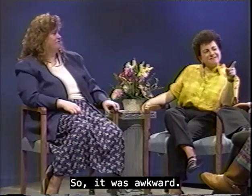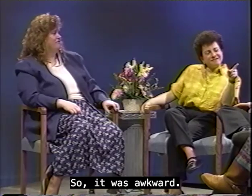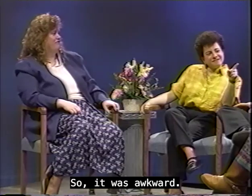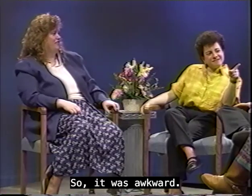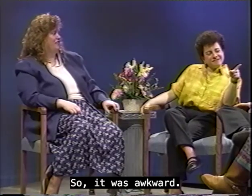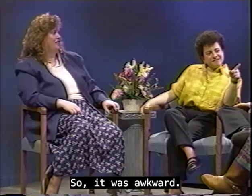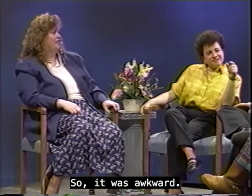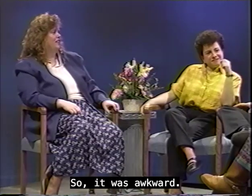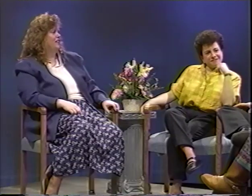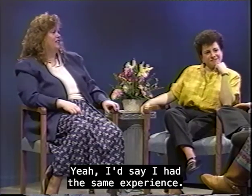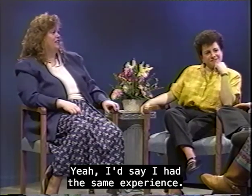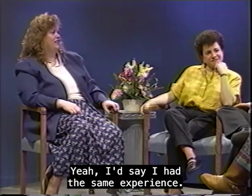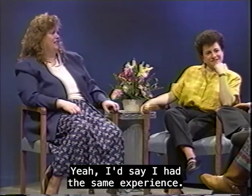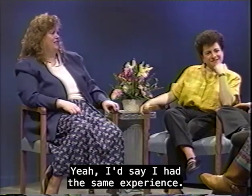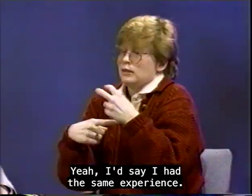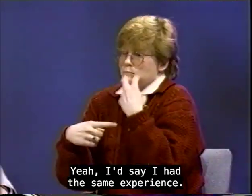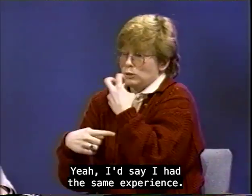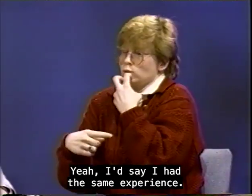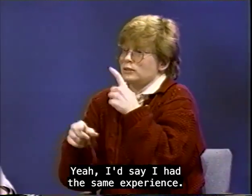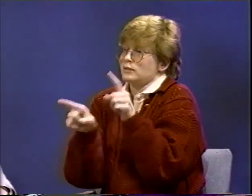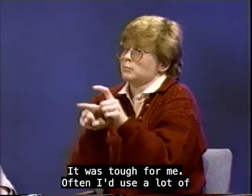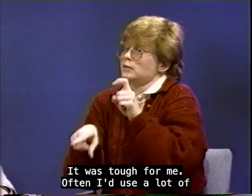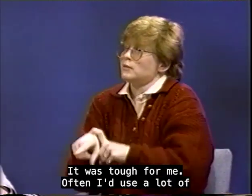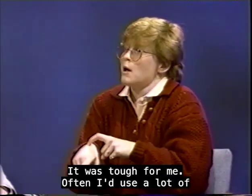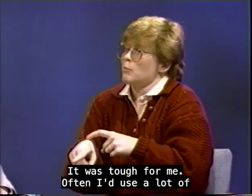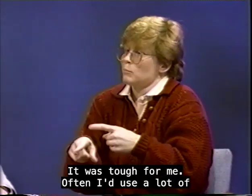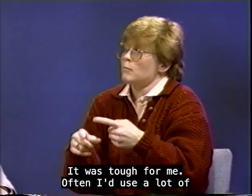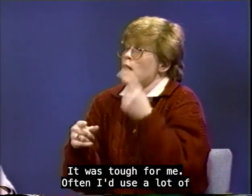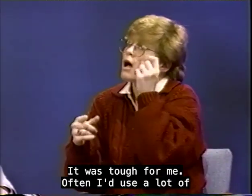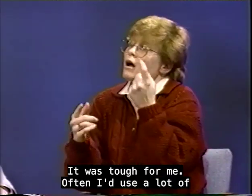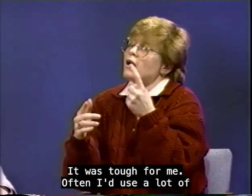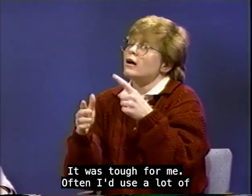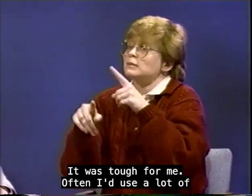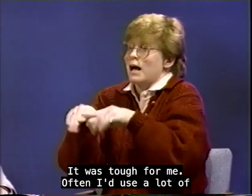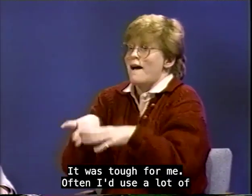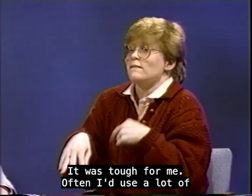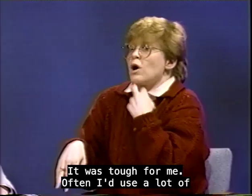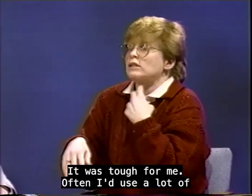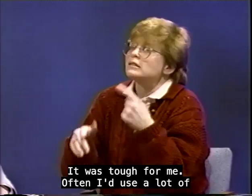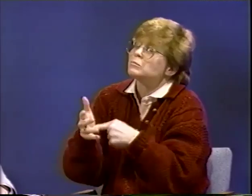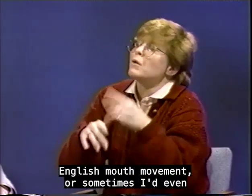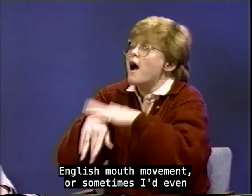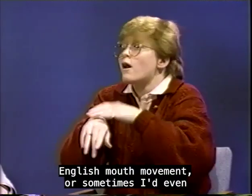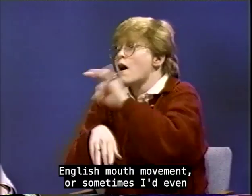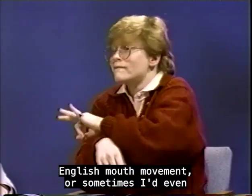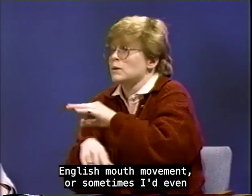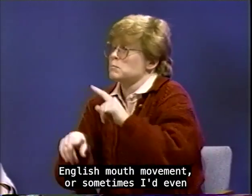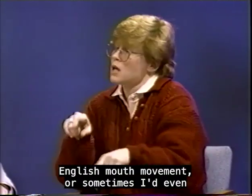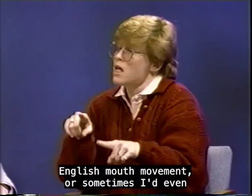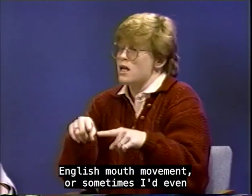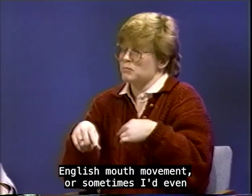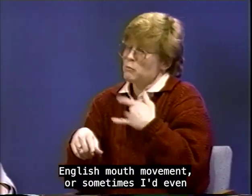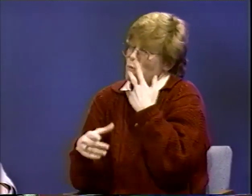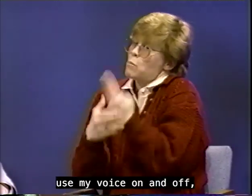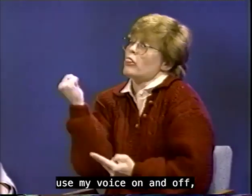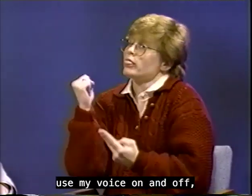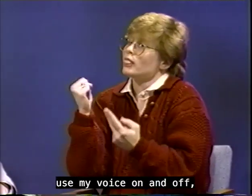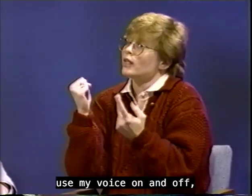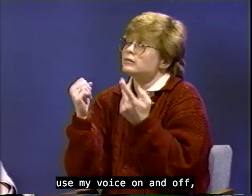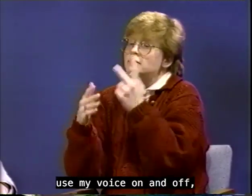awkward. Yeah, I'd say I had the same experience. It was tough for me. Often I'd use a lot of English mouth movement, or sometimes I'd even use my voice on and